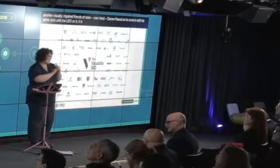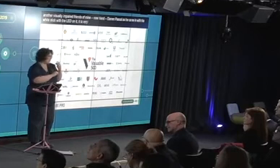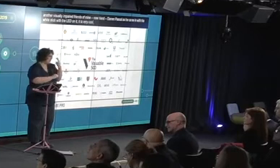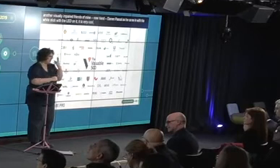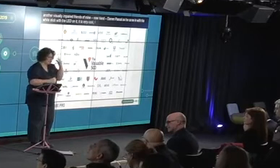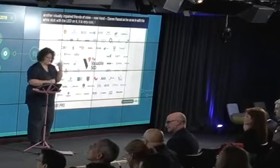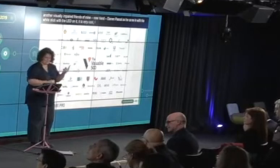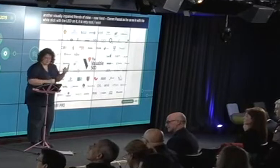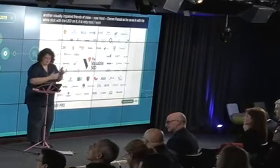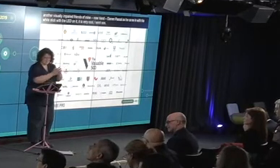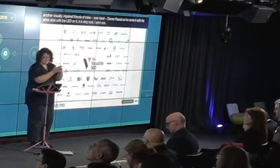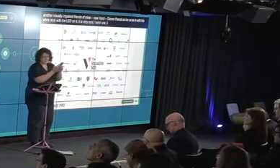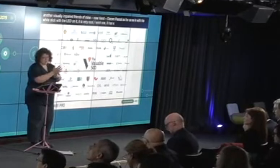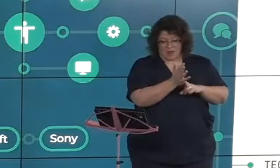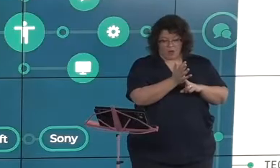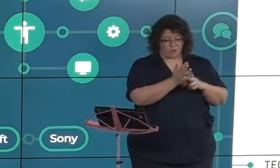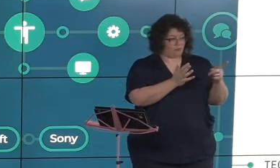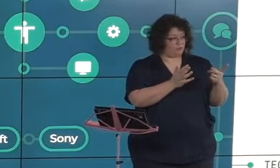And here we are with all of this energy.